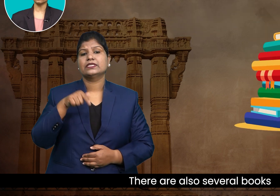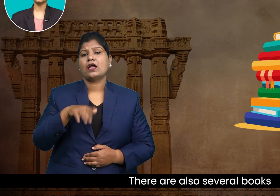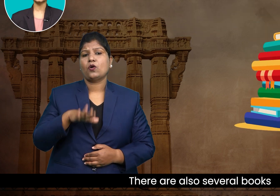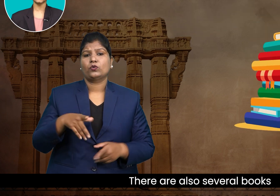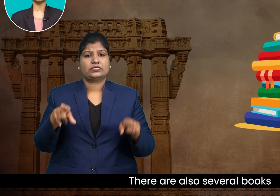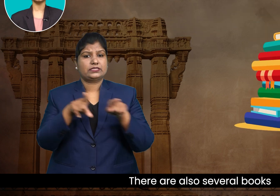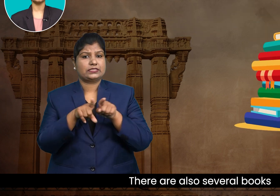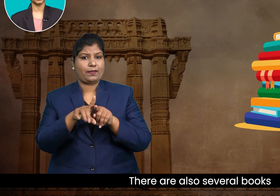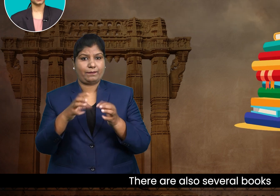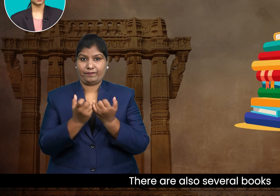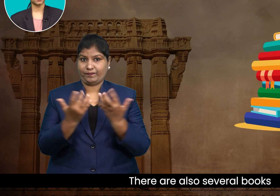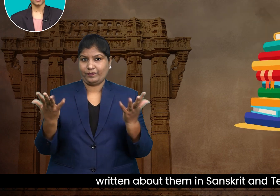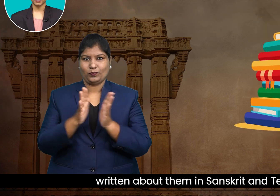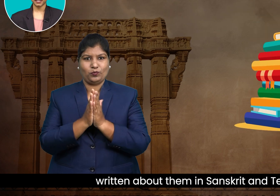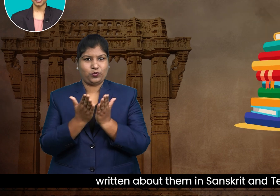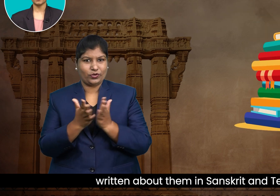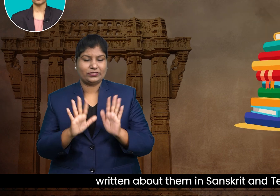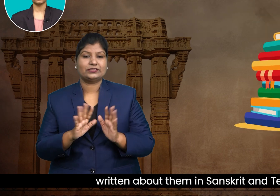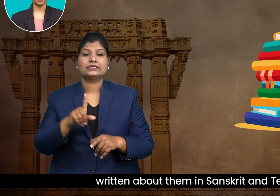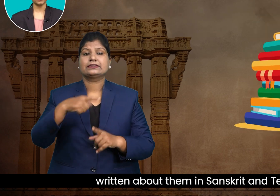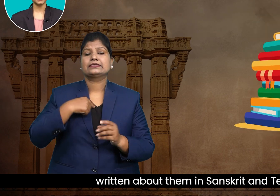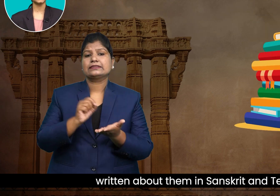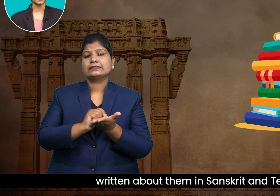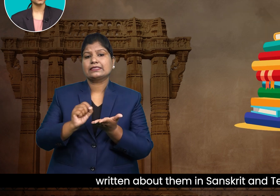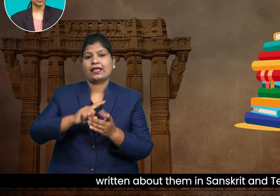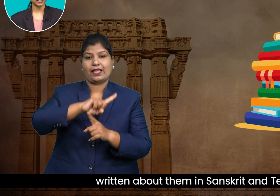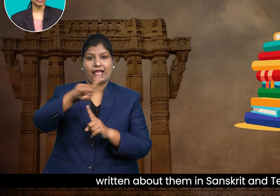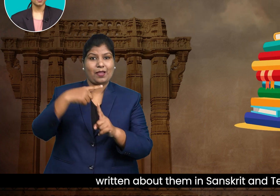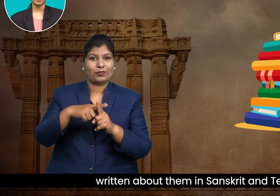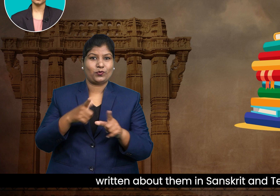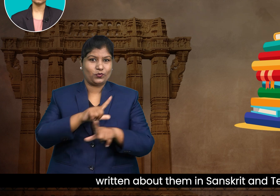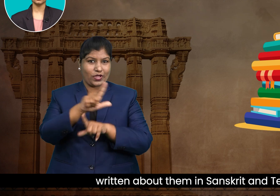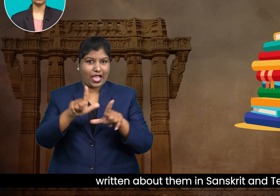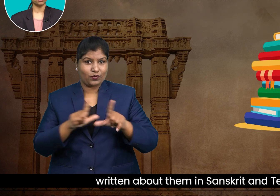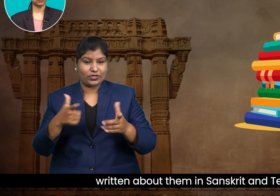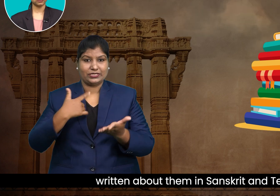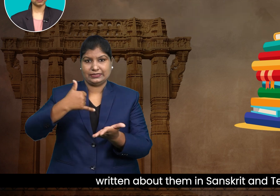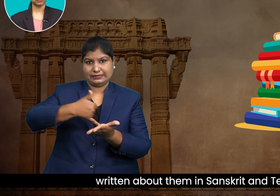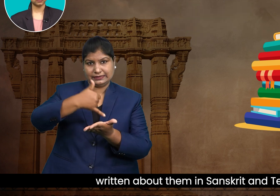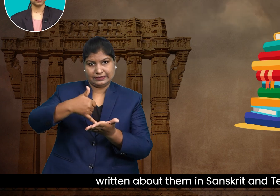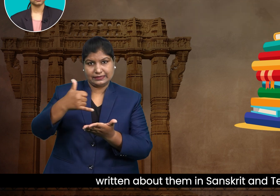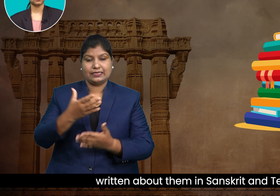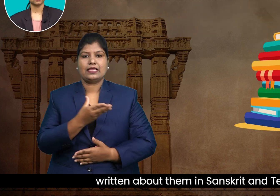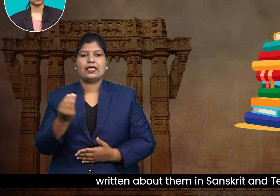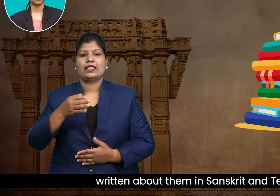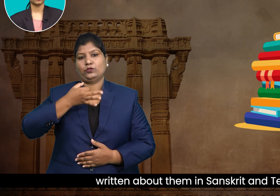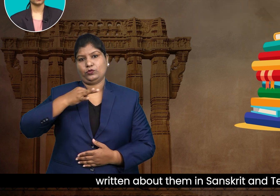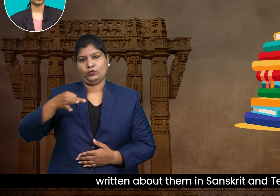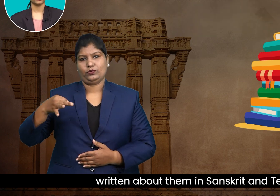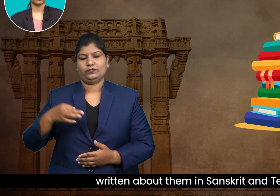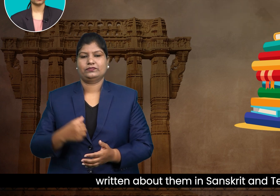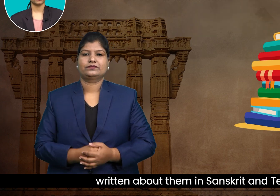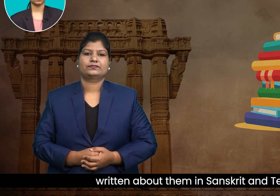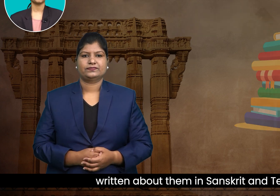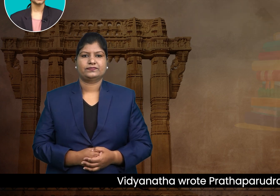There are also several books written about them in Sanskrit and Telugu.